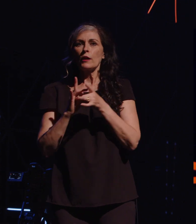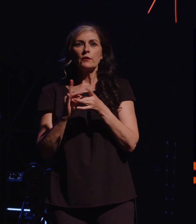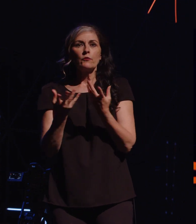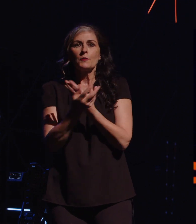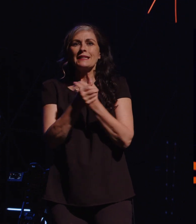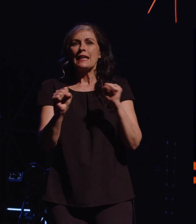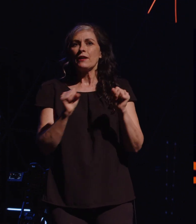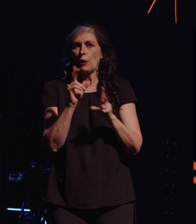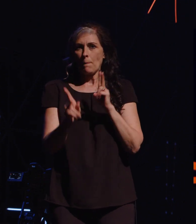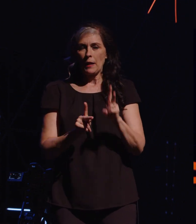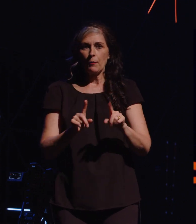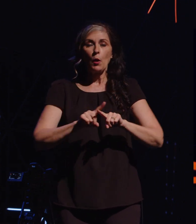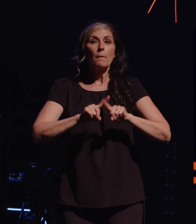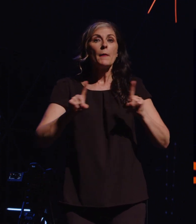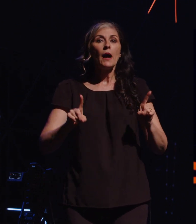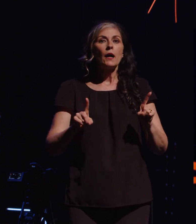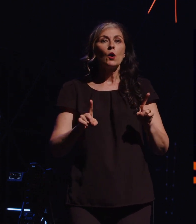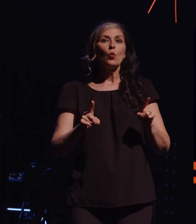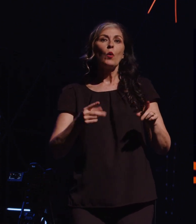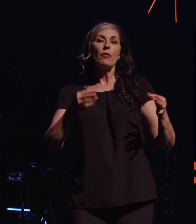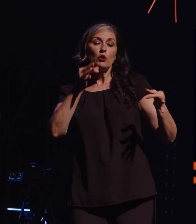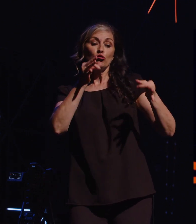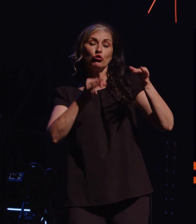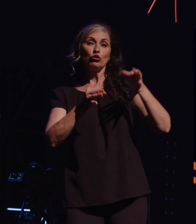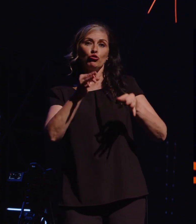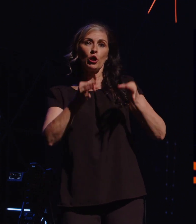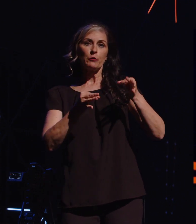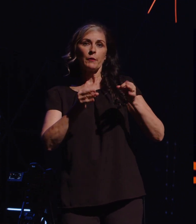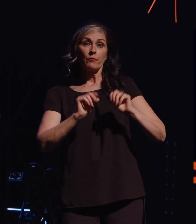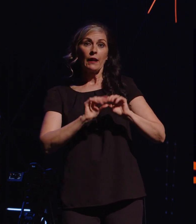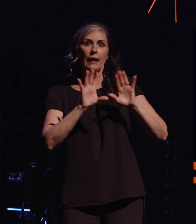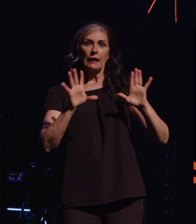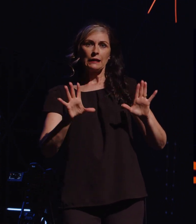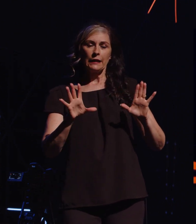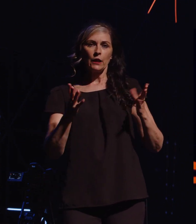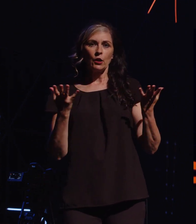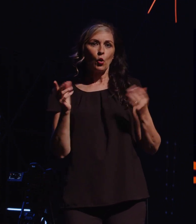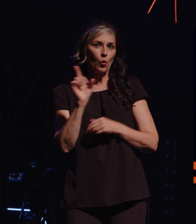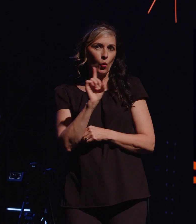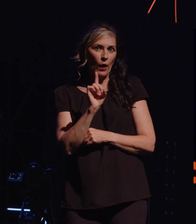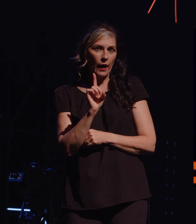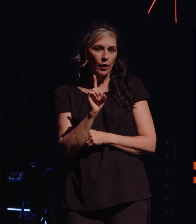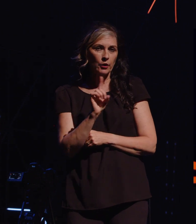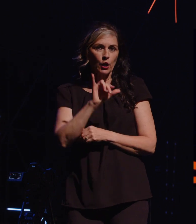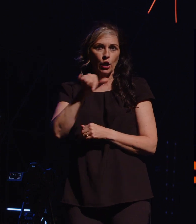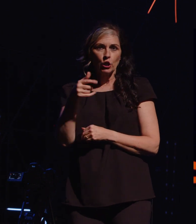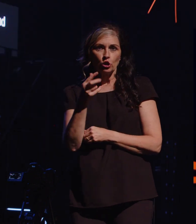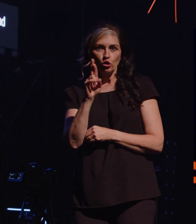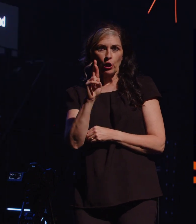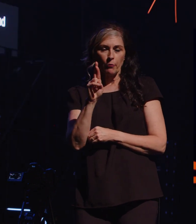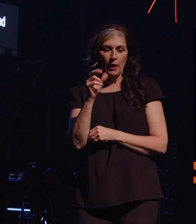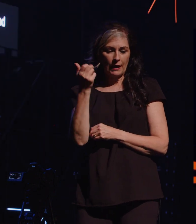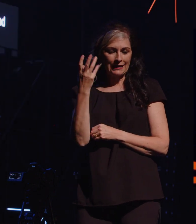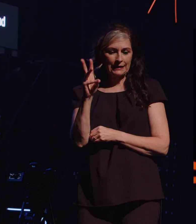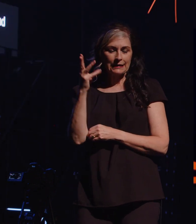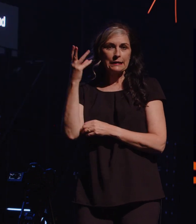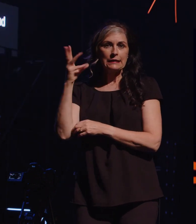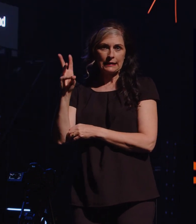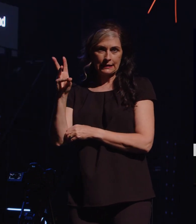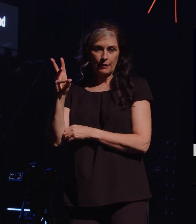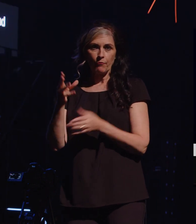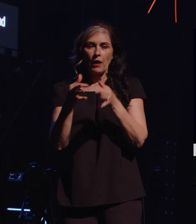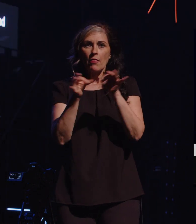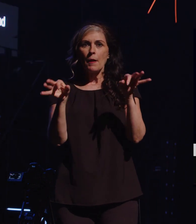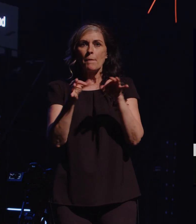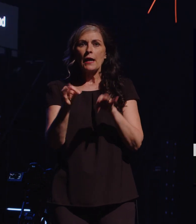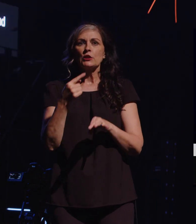people. It actually has to do with judgment. One of the clearest versions of this that we see in Scripture is Jeremiah 16:16. In this